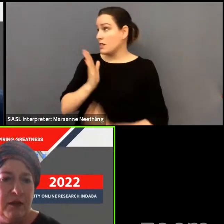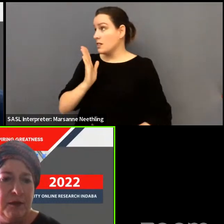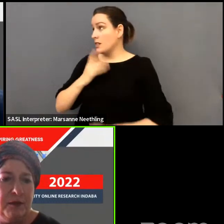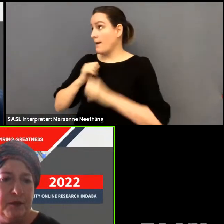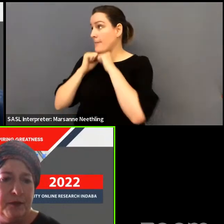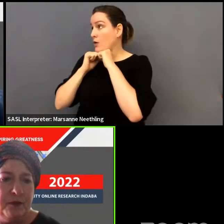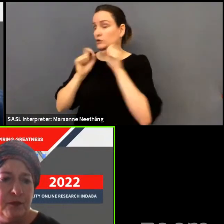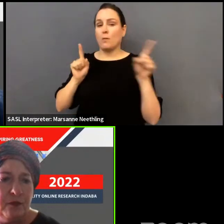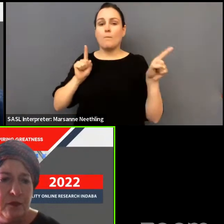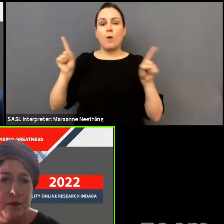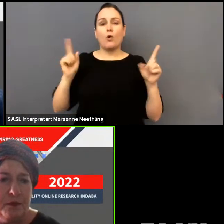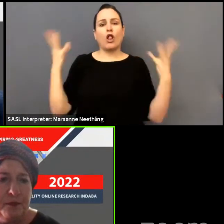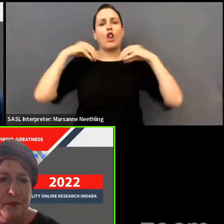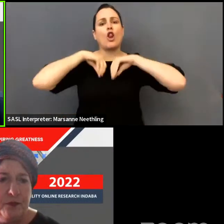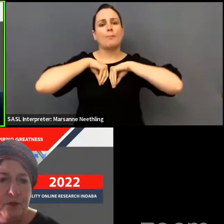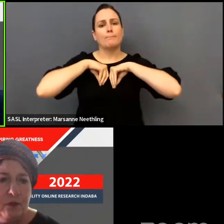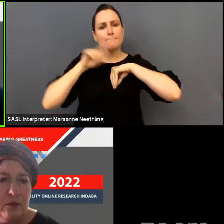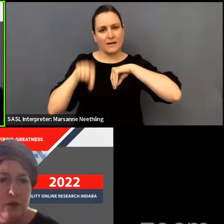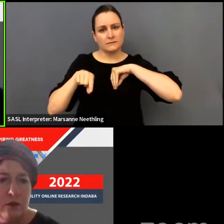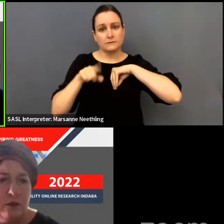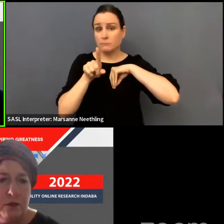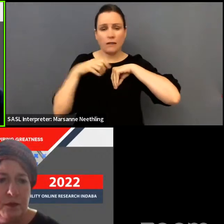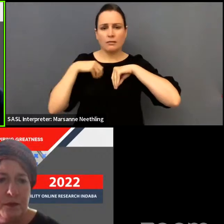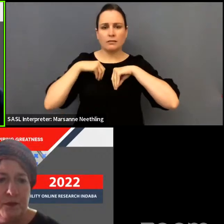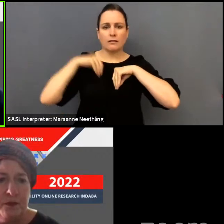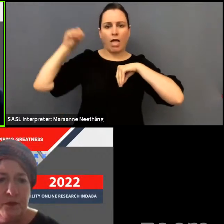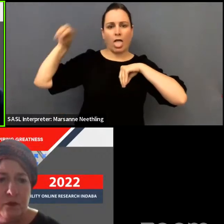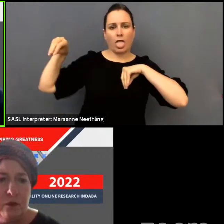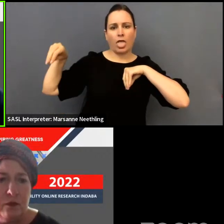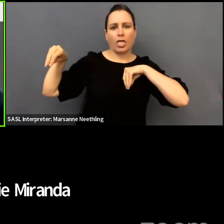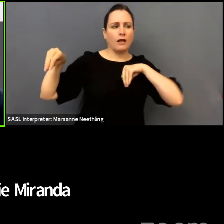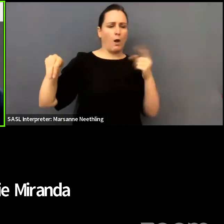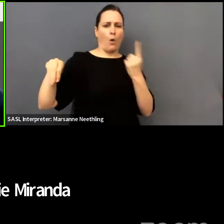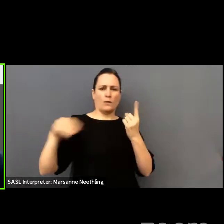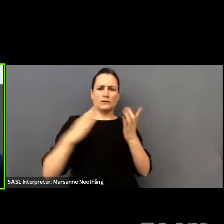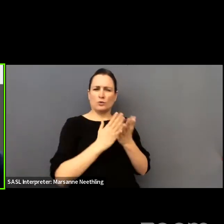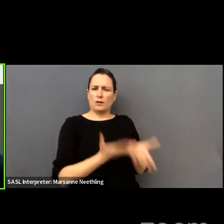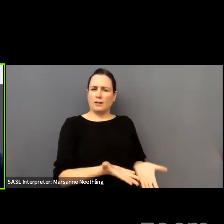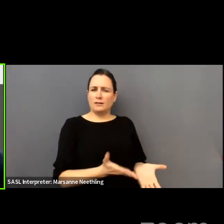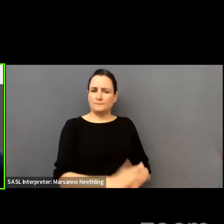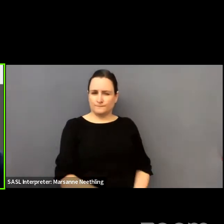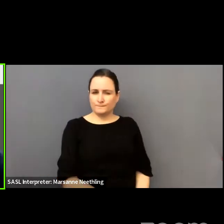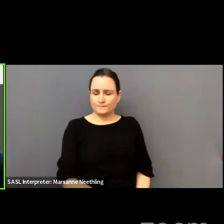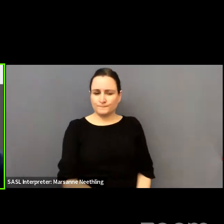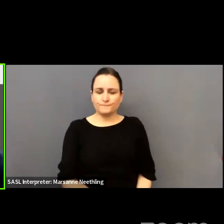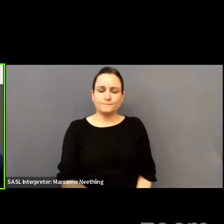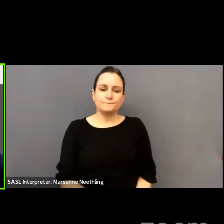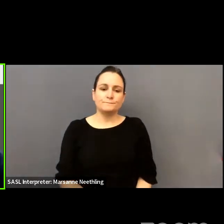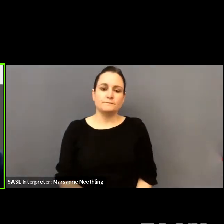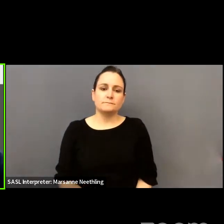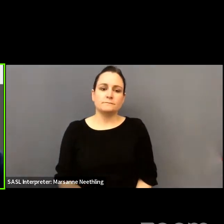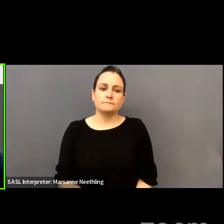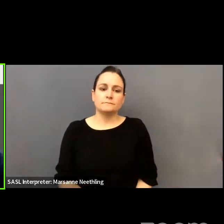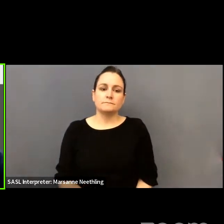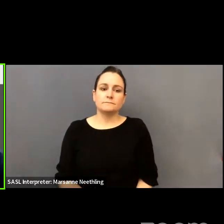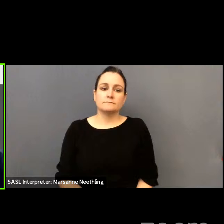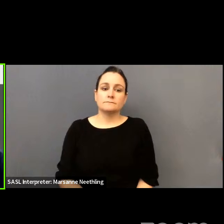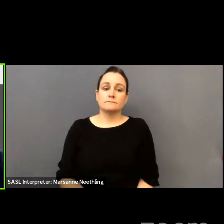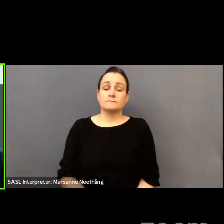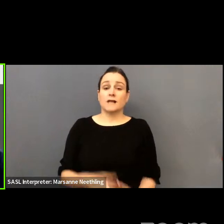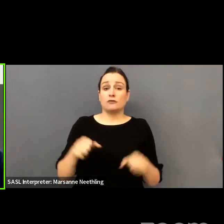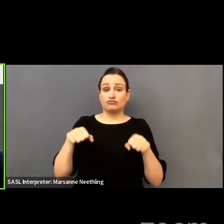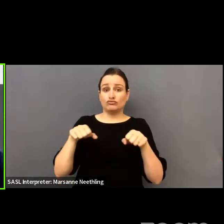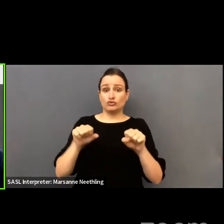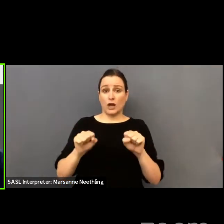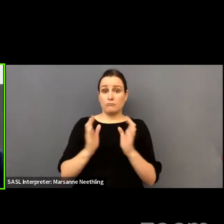provide. Thanks, Marty. I just want to remind the panelists, there are questions in the Q&A. If panelists